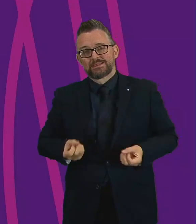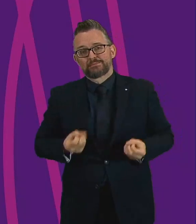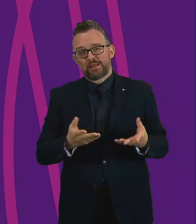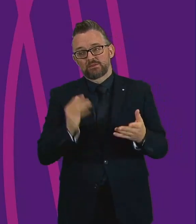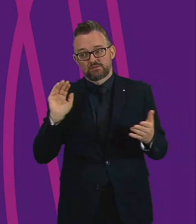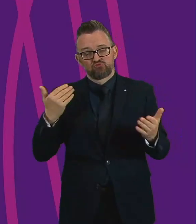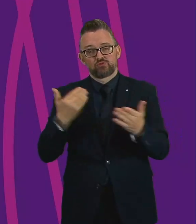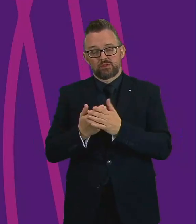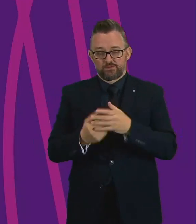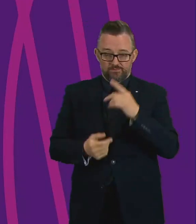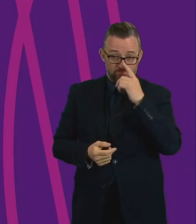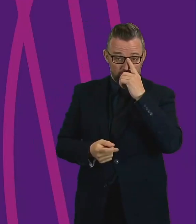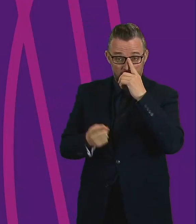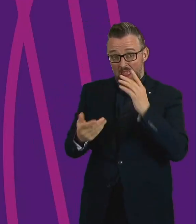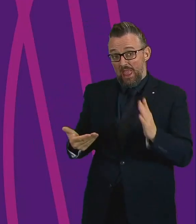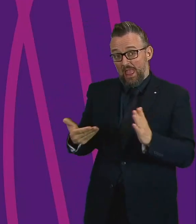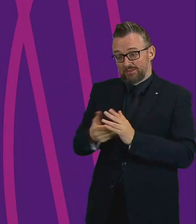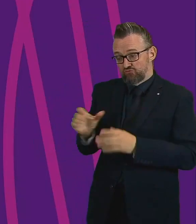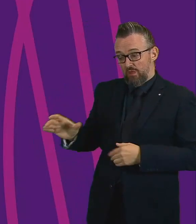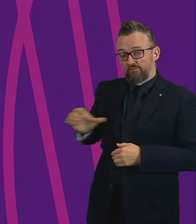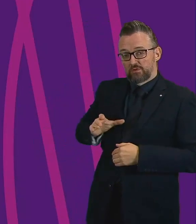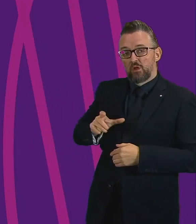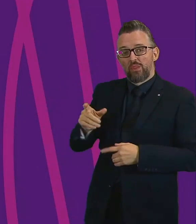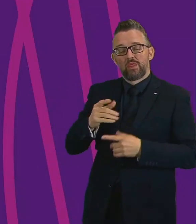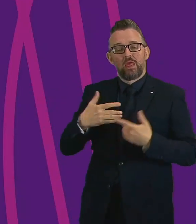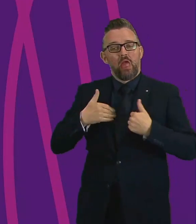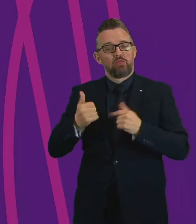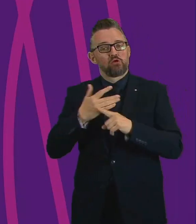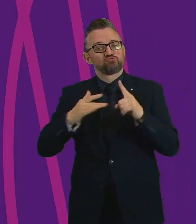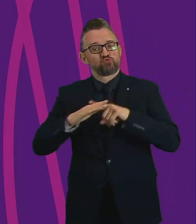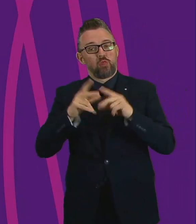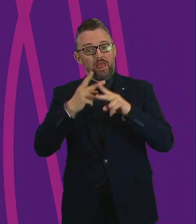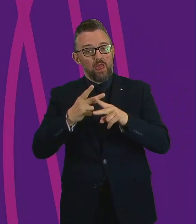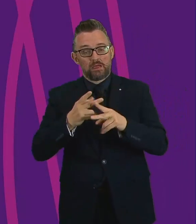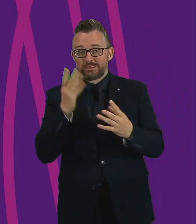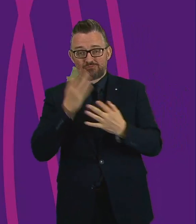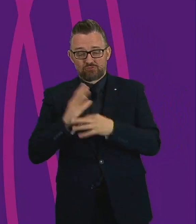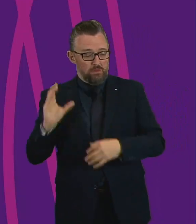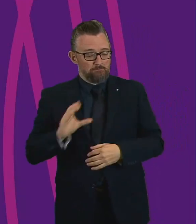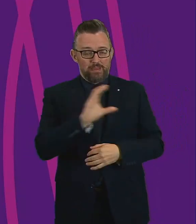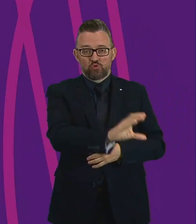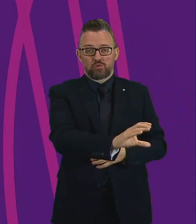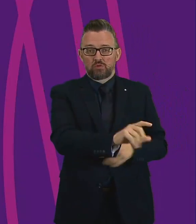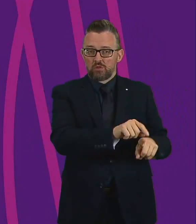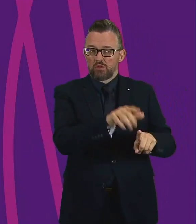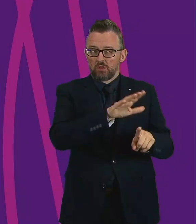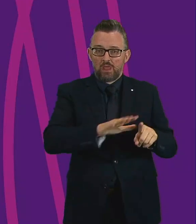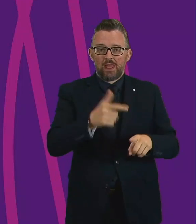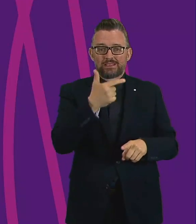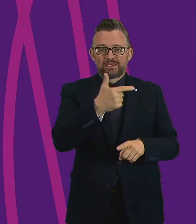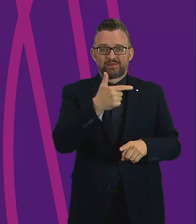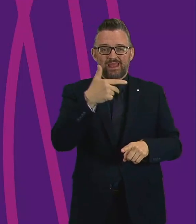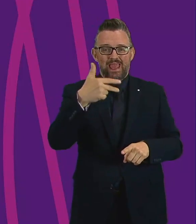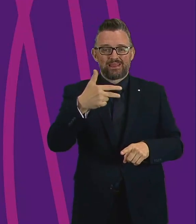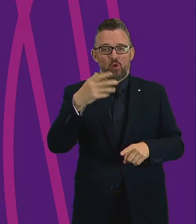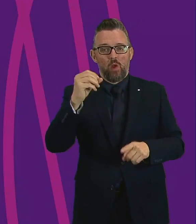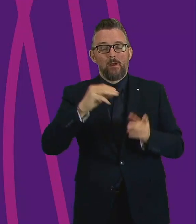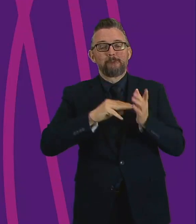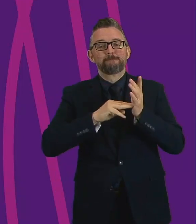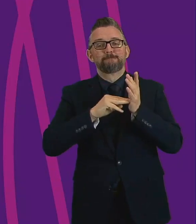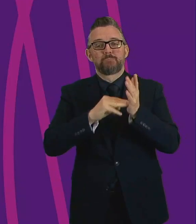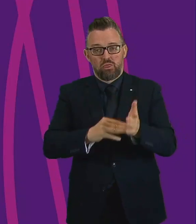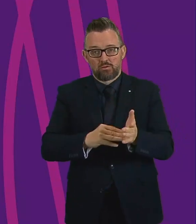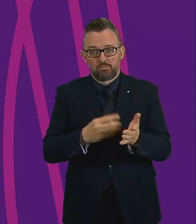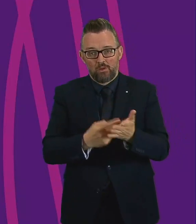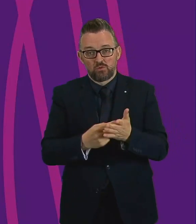All additional funding so far in respect of health and social care has been passed on directly. That currently stands at around £780 million, with